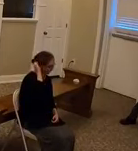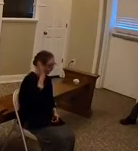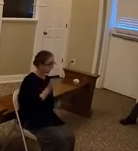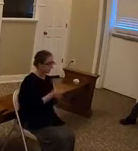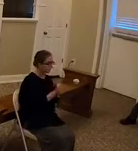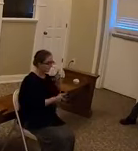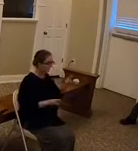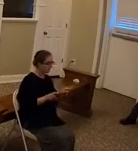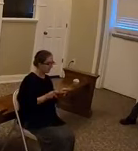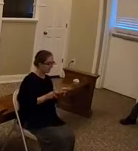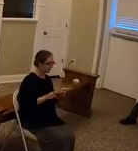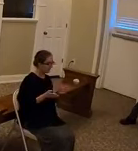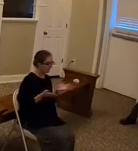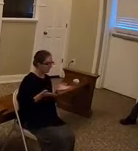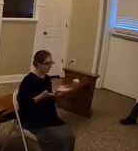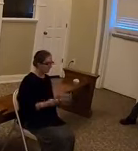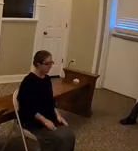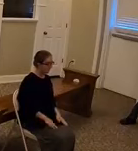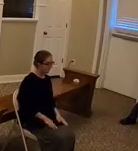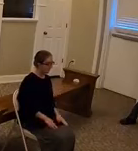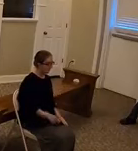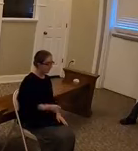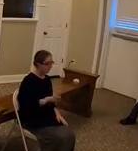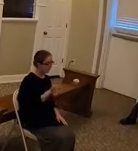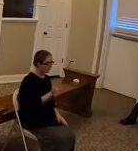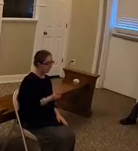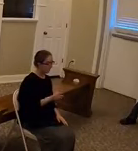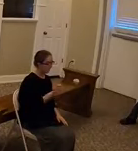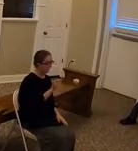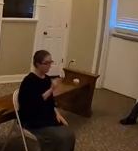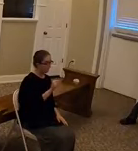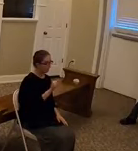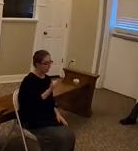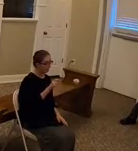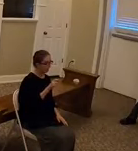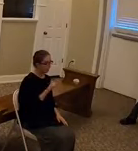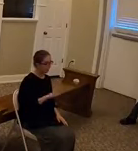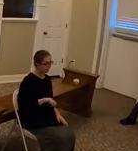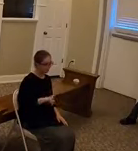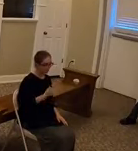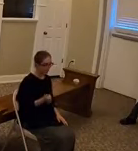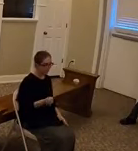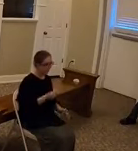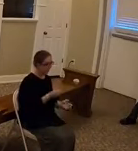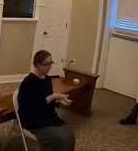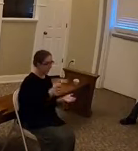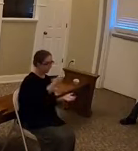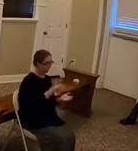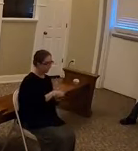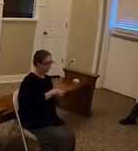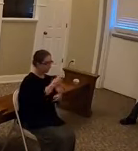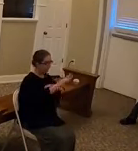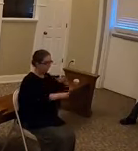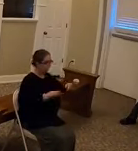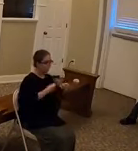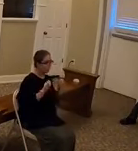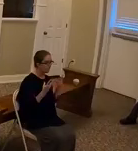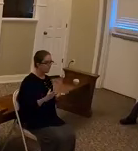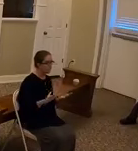Some people just go from one extreme to the other. They bounce around in the world so